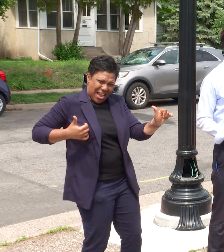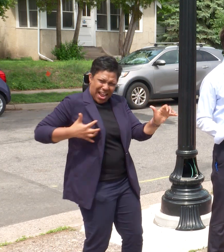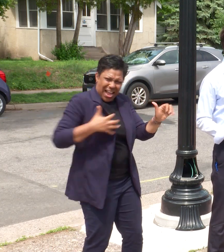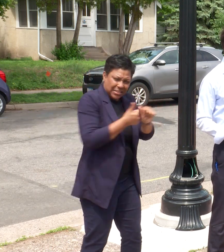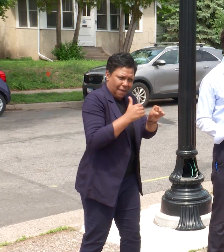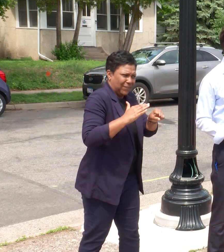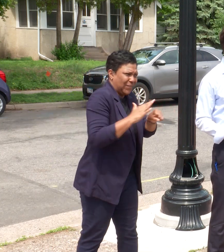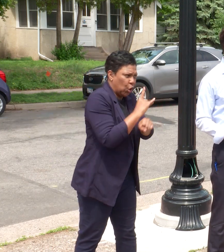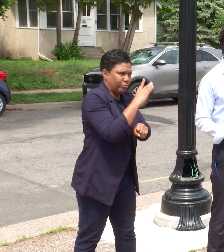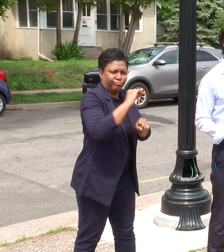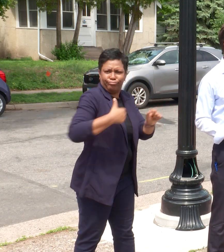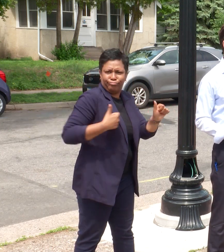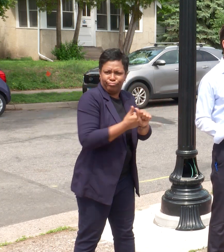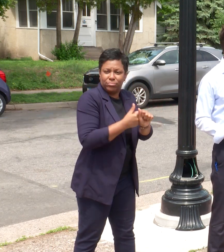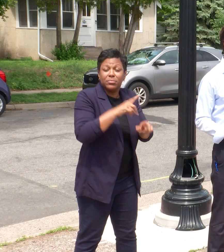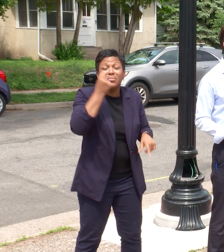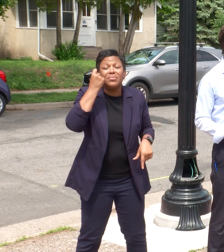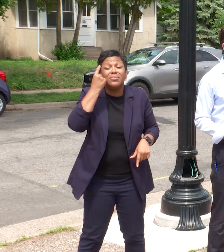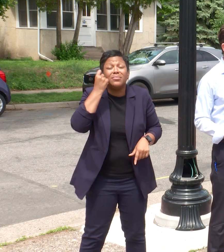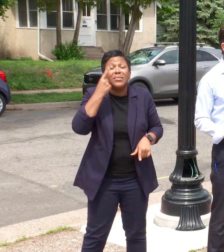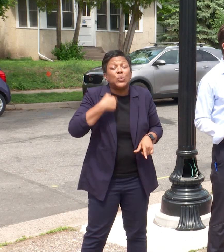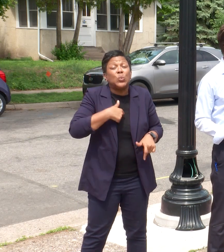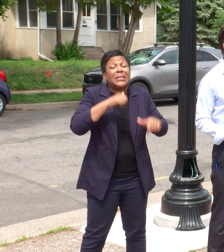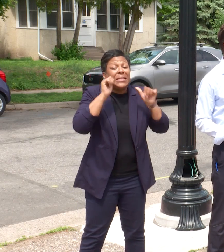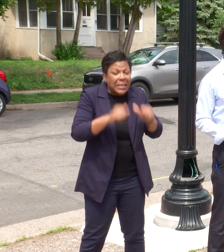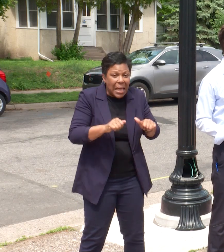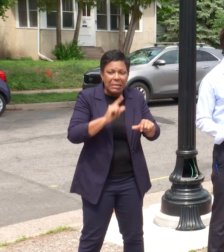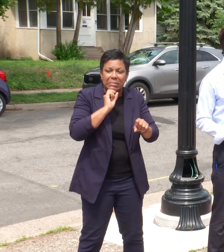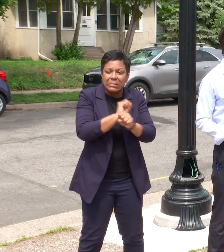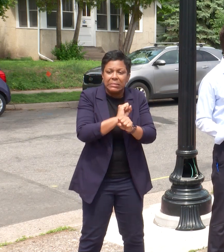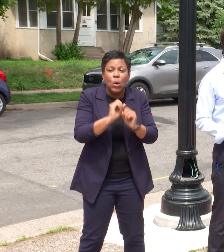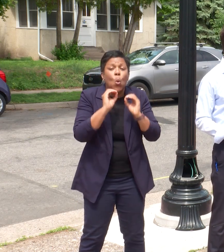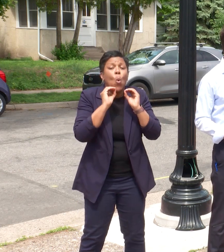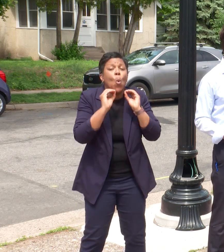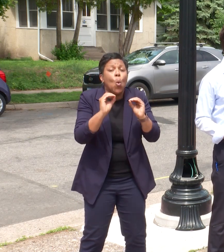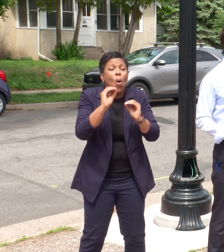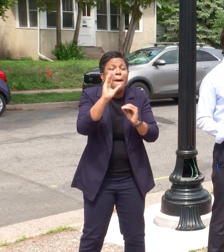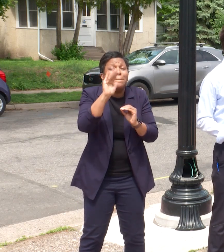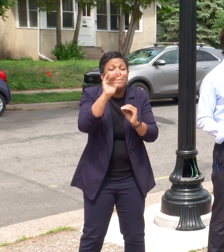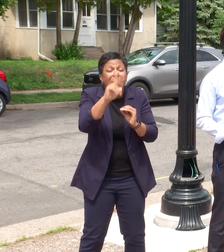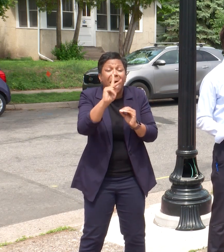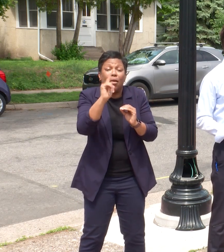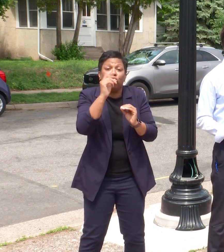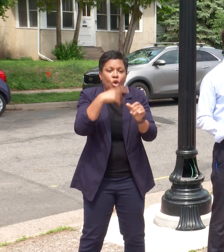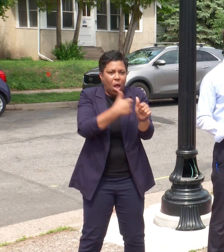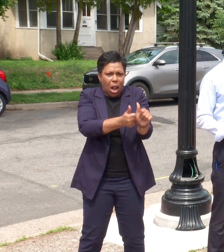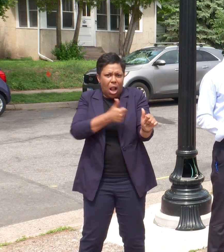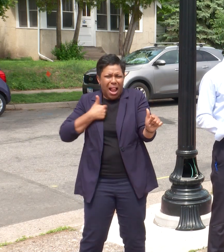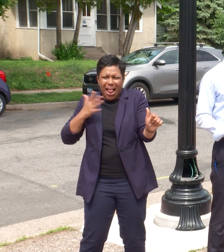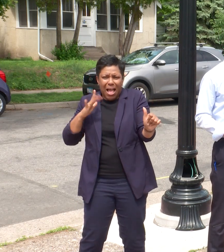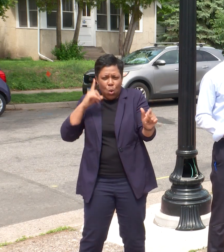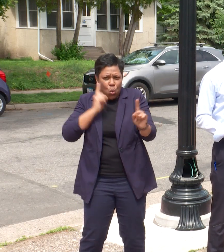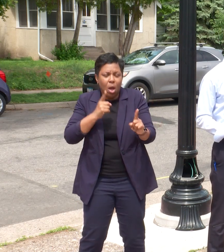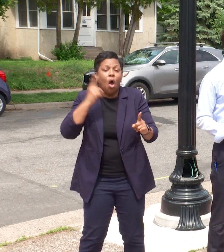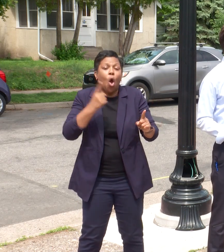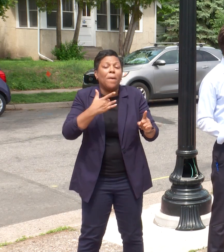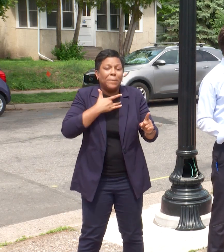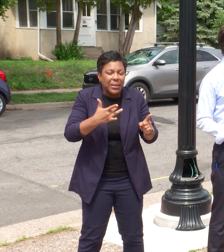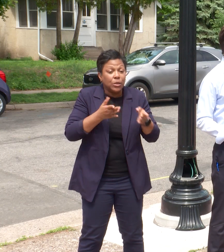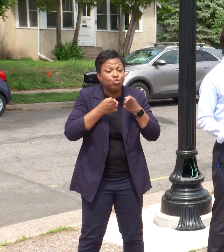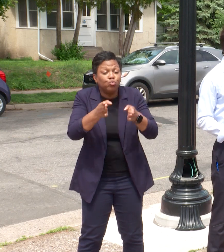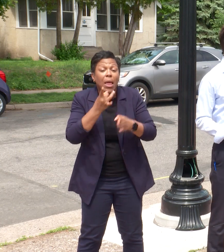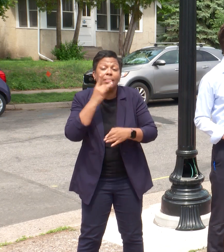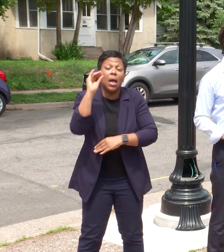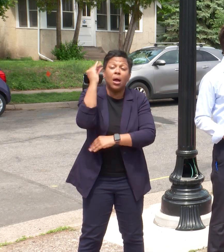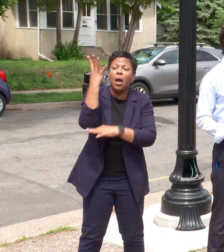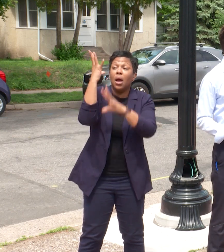going to get to zero because there will always be a street light out that needs to be fixed. But to use the term